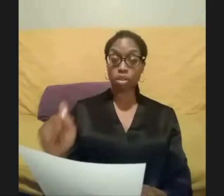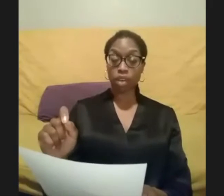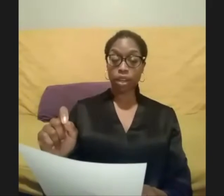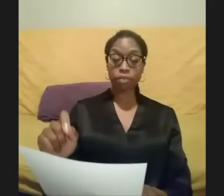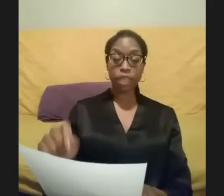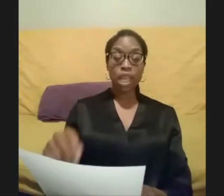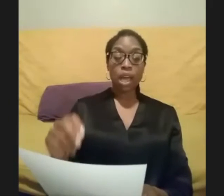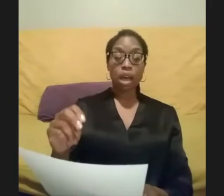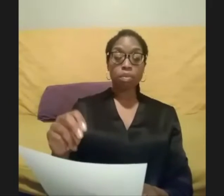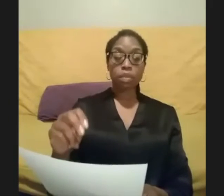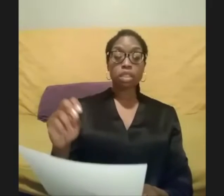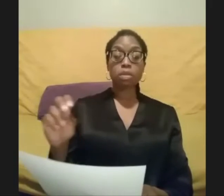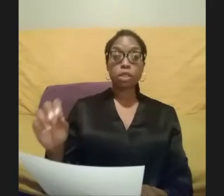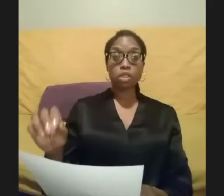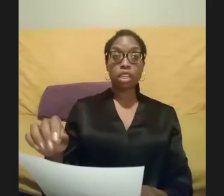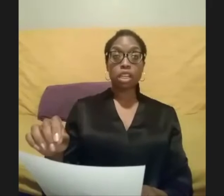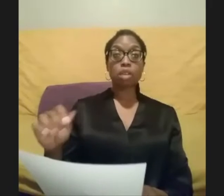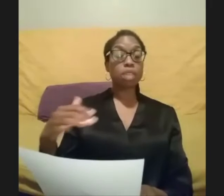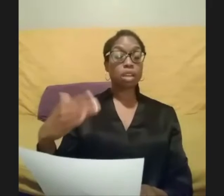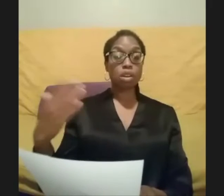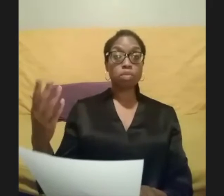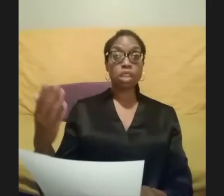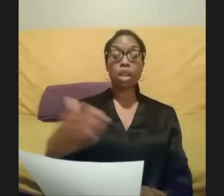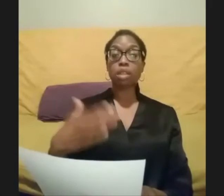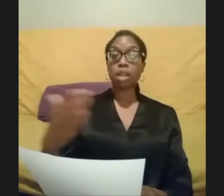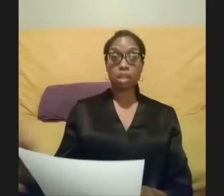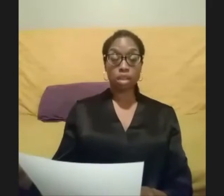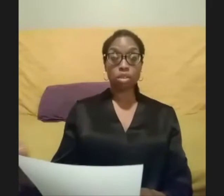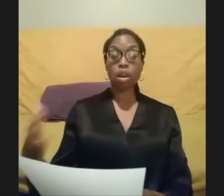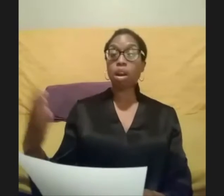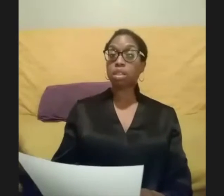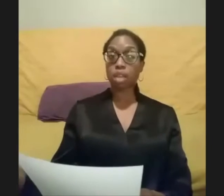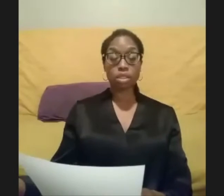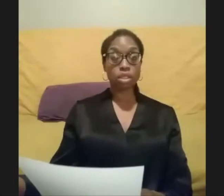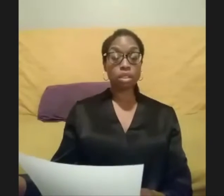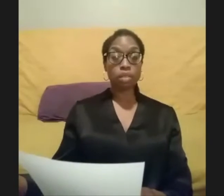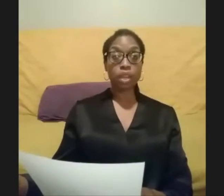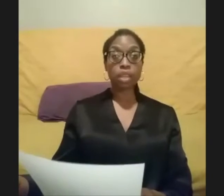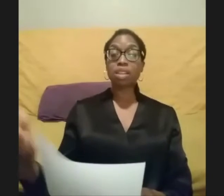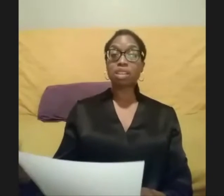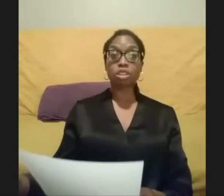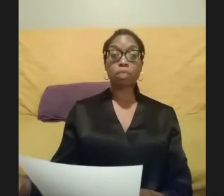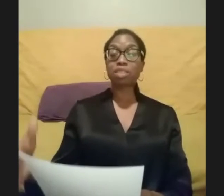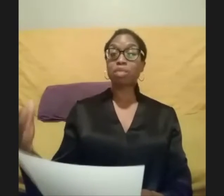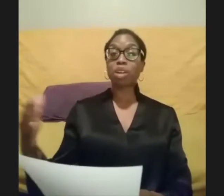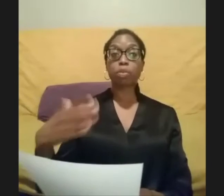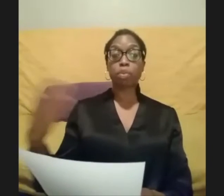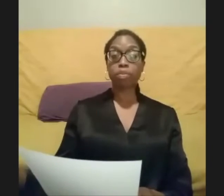certified. Subspecialty care, that can also mean a lung doctor, a heart doctor, a kidney doctor, depends on what other problems that